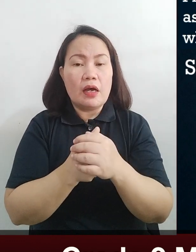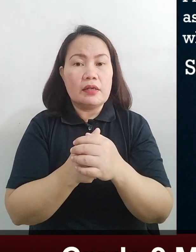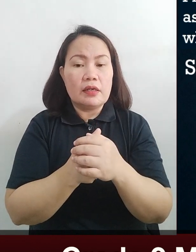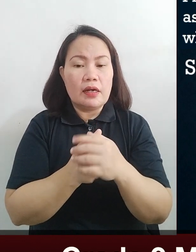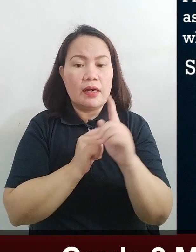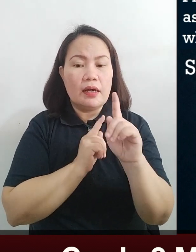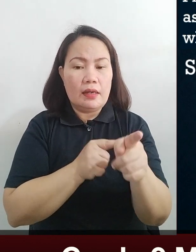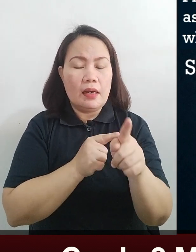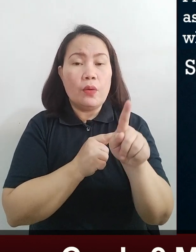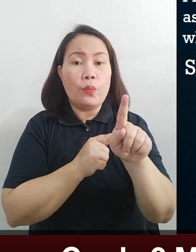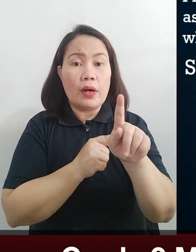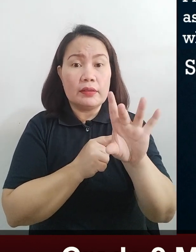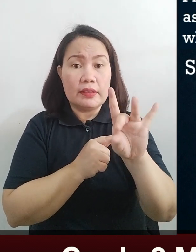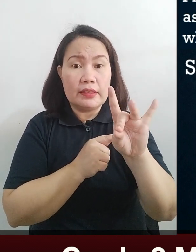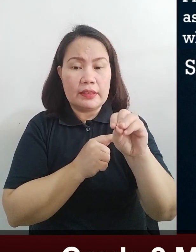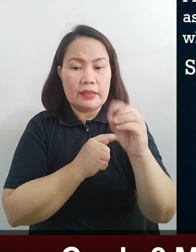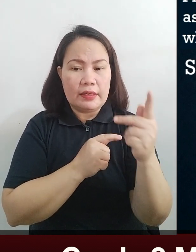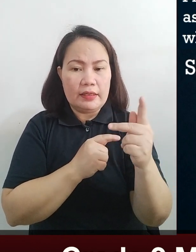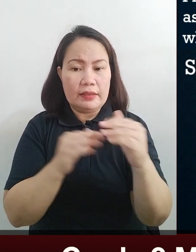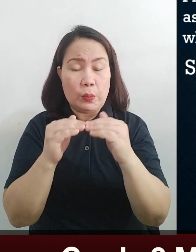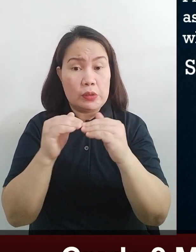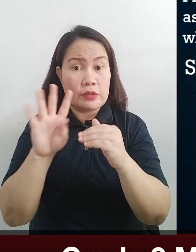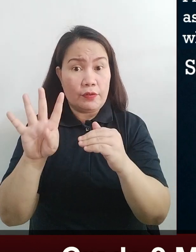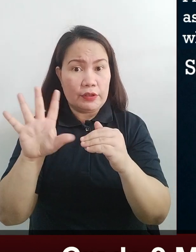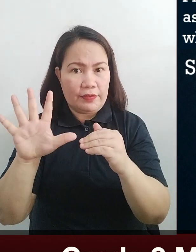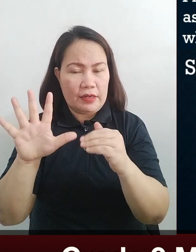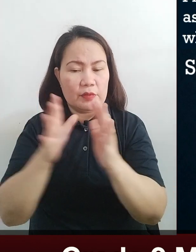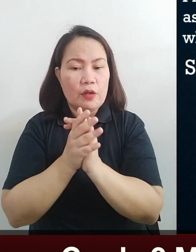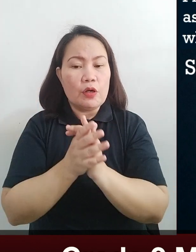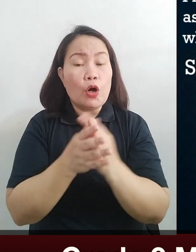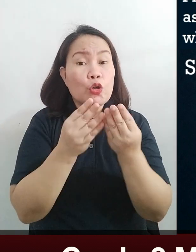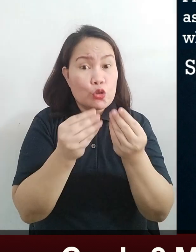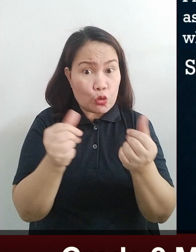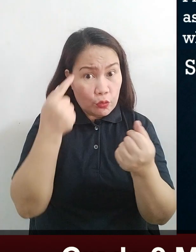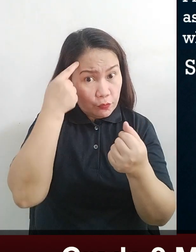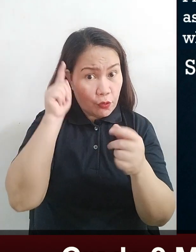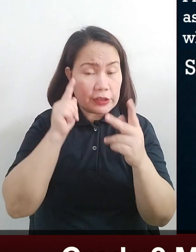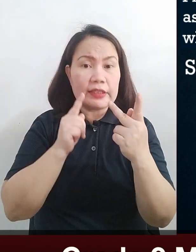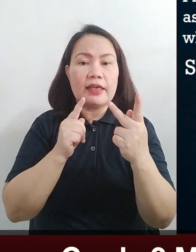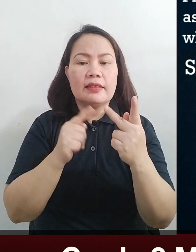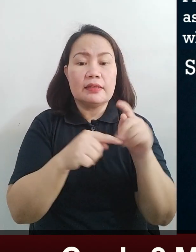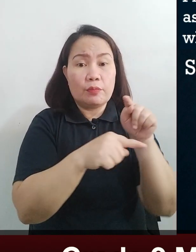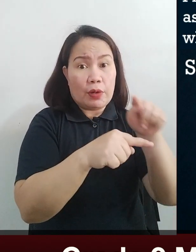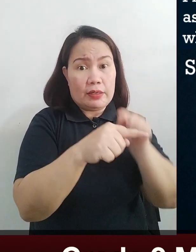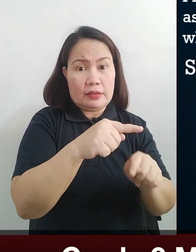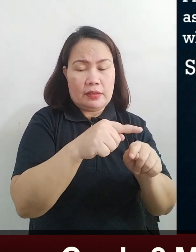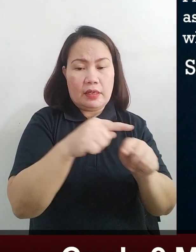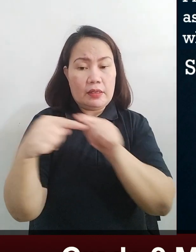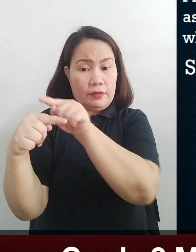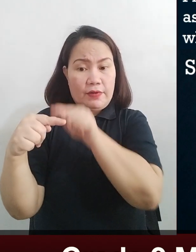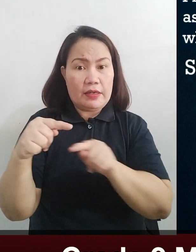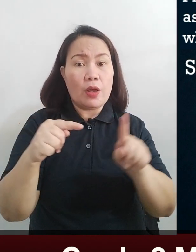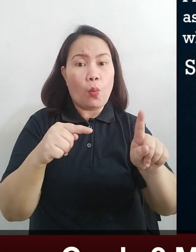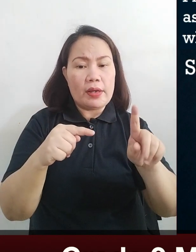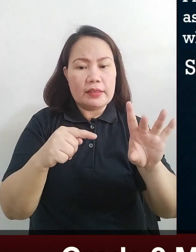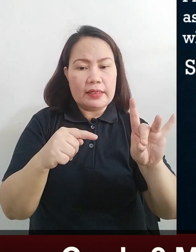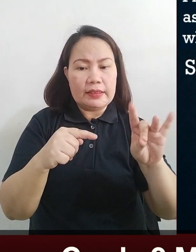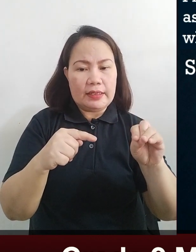that is 180K. So, to solve for K, divide both sides by